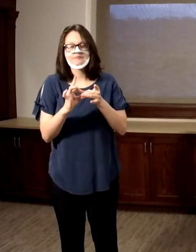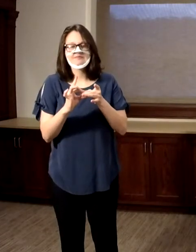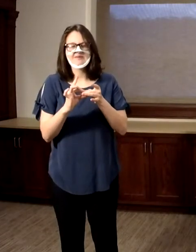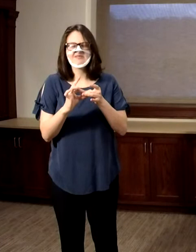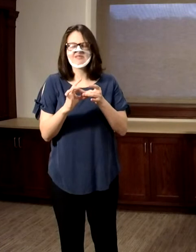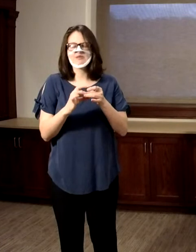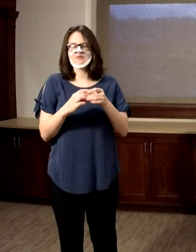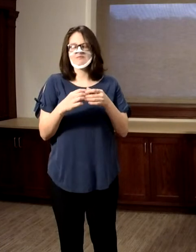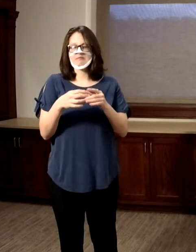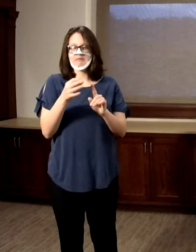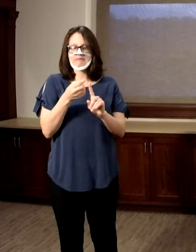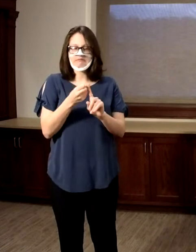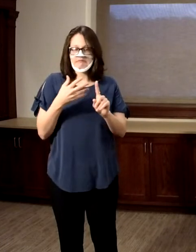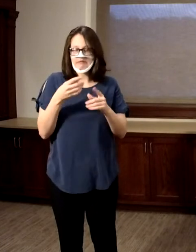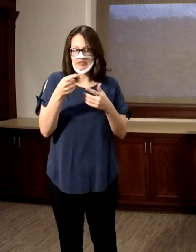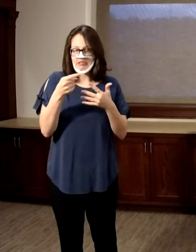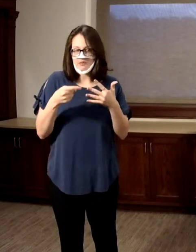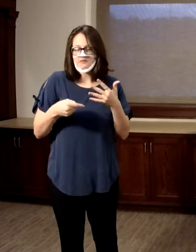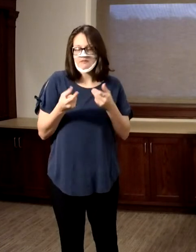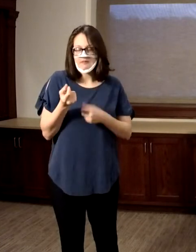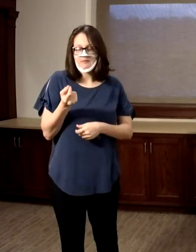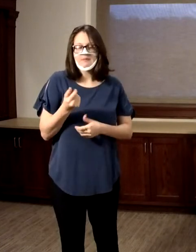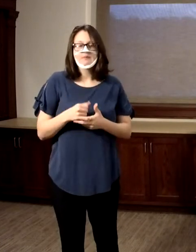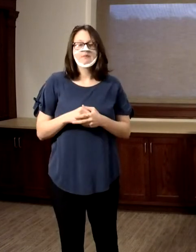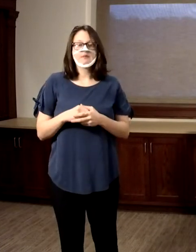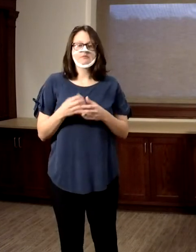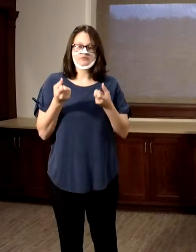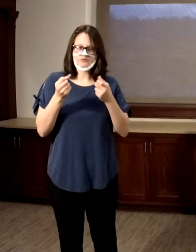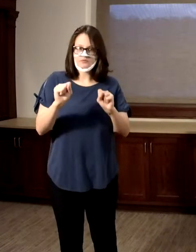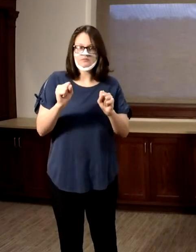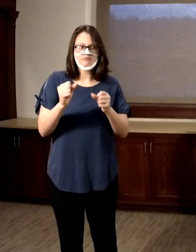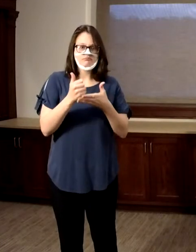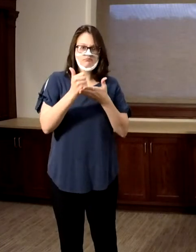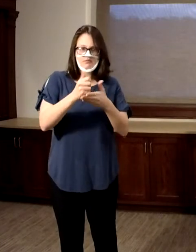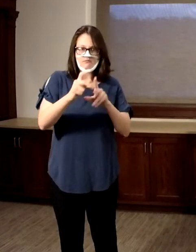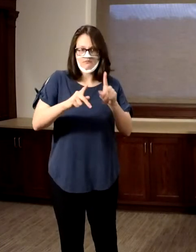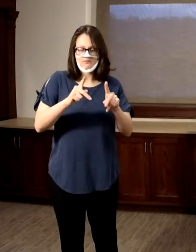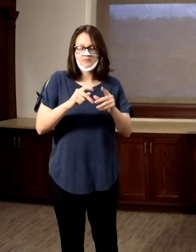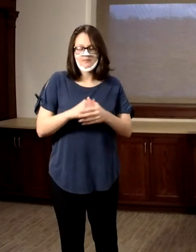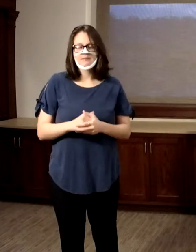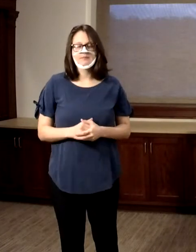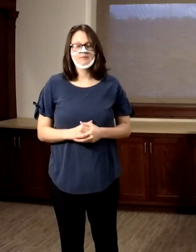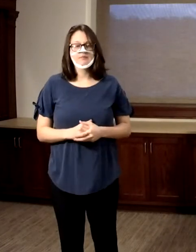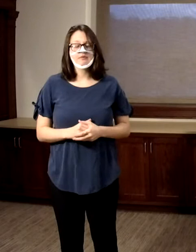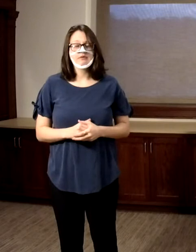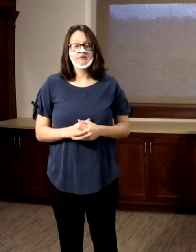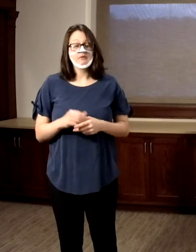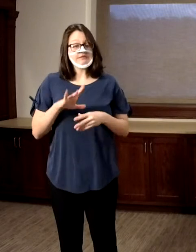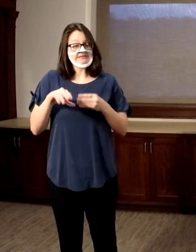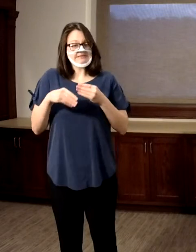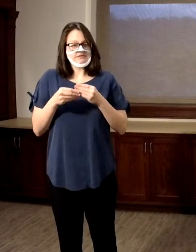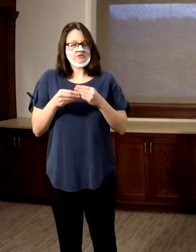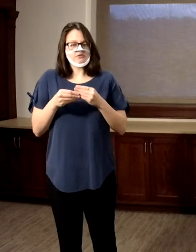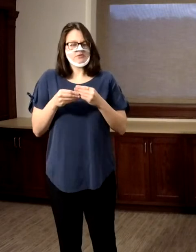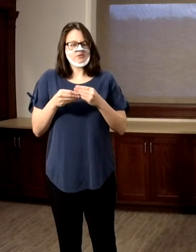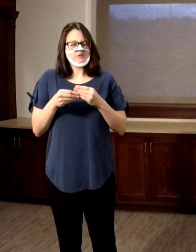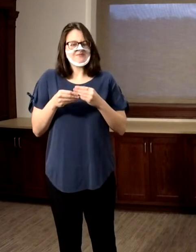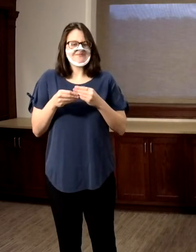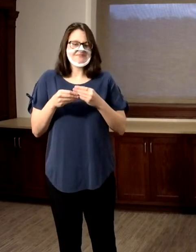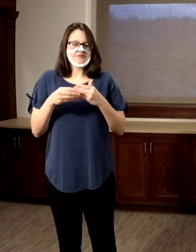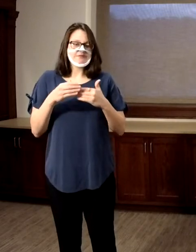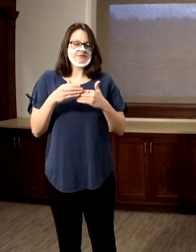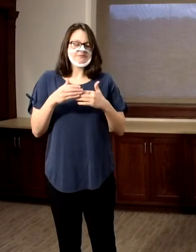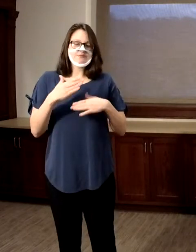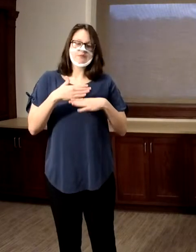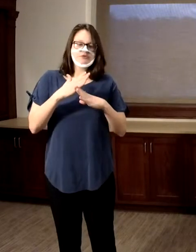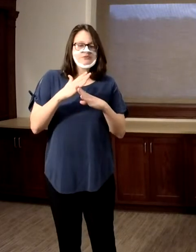some of the details of what we're going to try to do for people and as we help as this comes about. So with these additional restrictions that's expected to